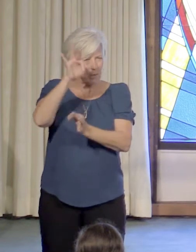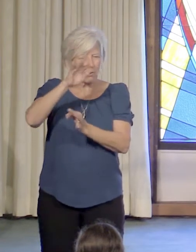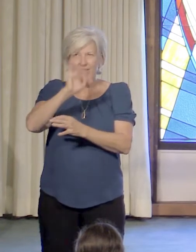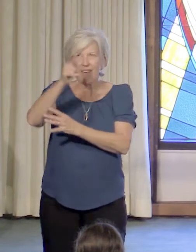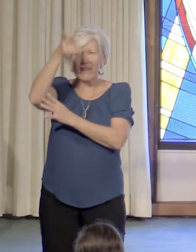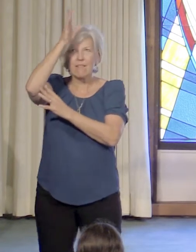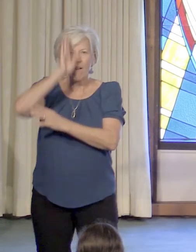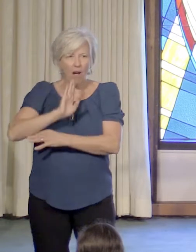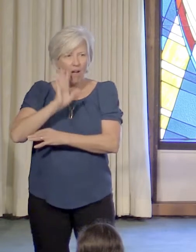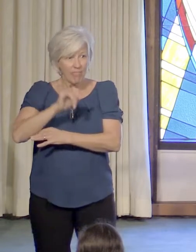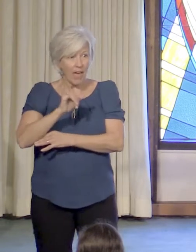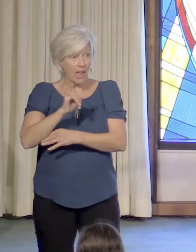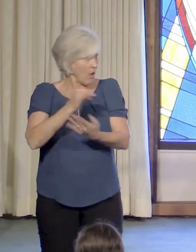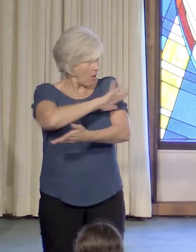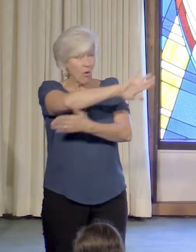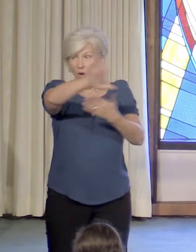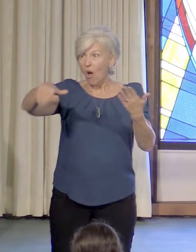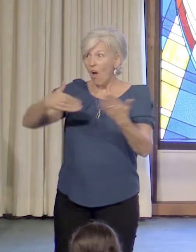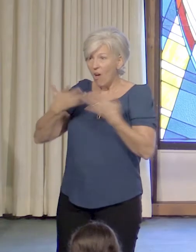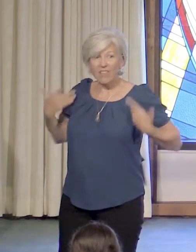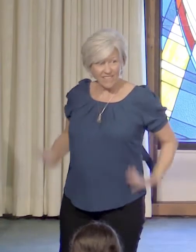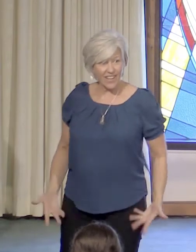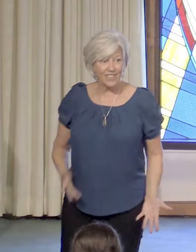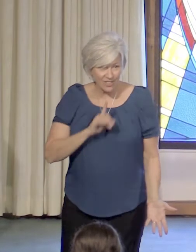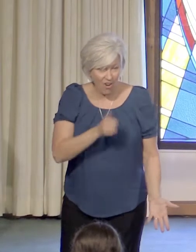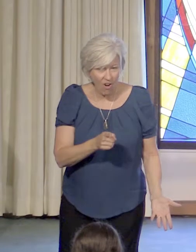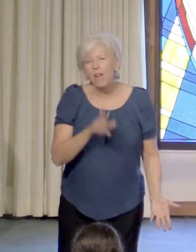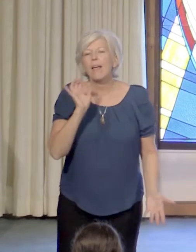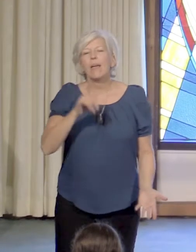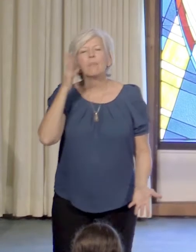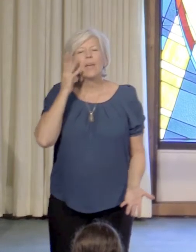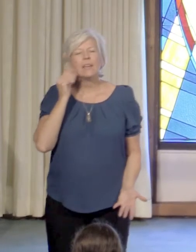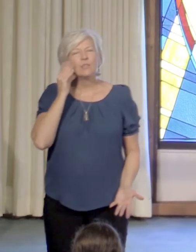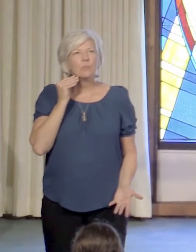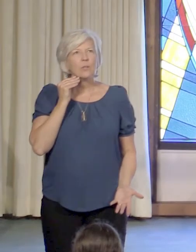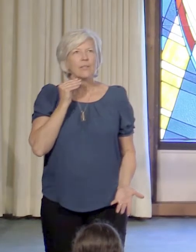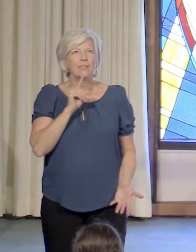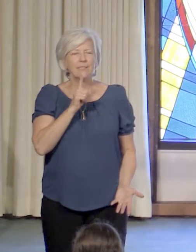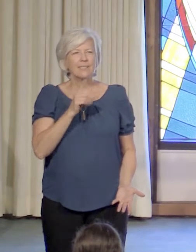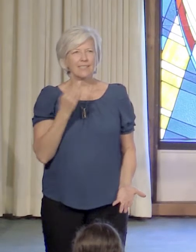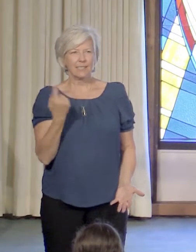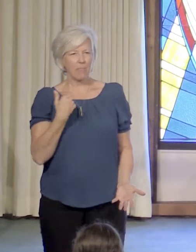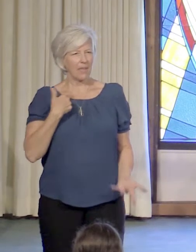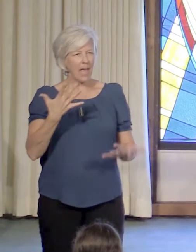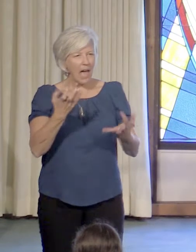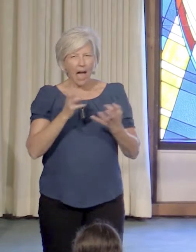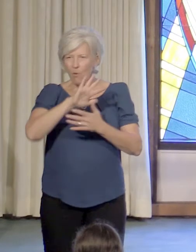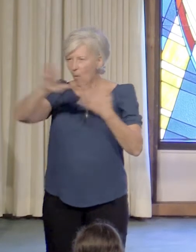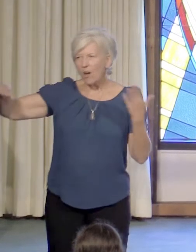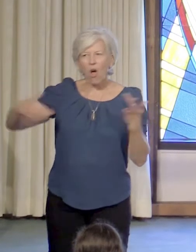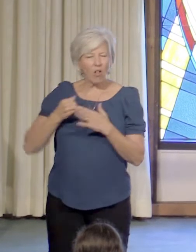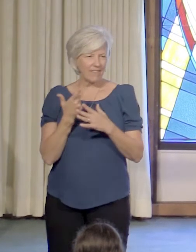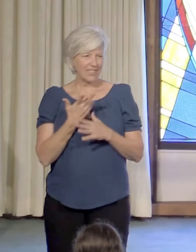we all are. And that experience is something that I want us all to share.